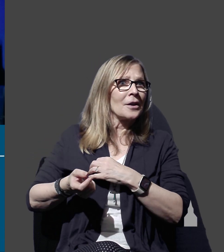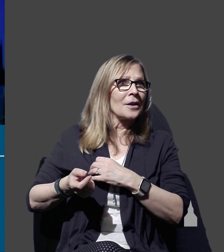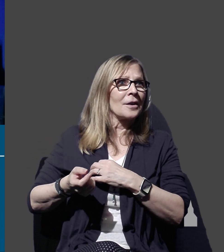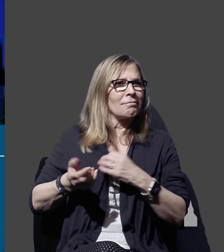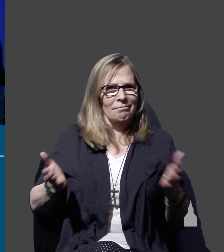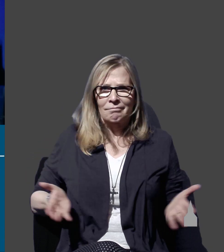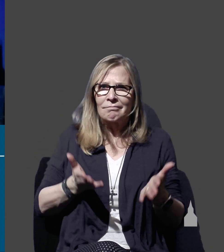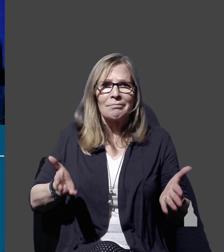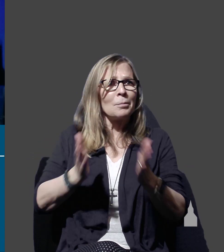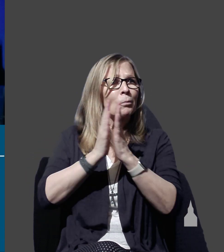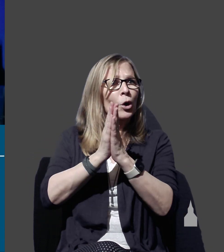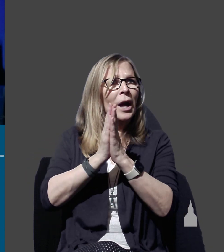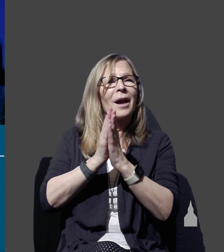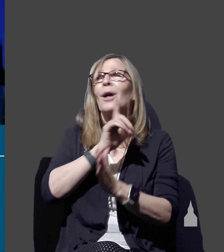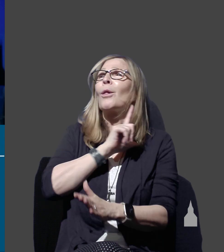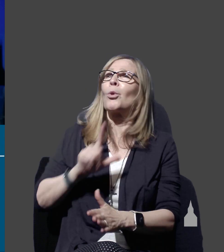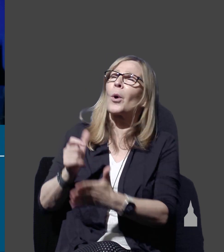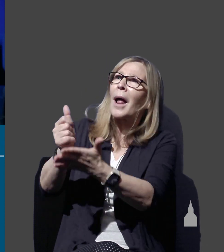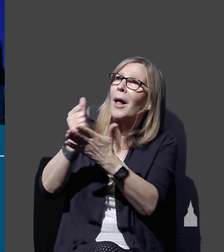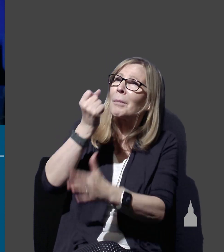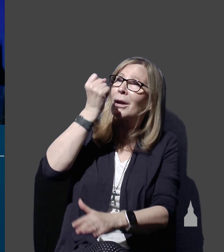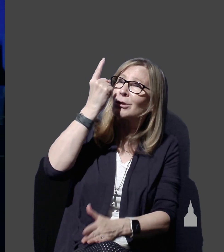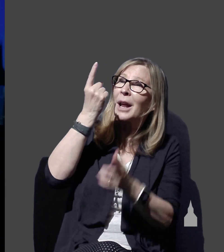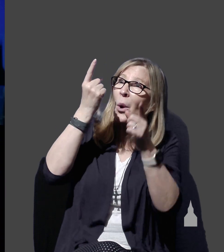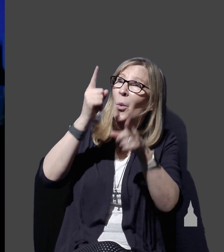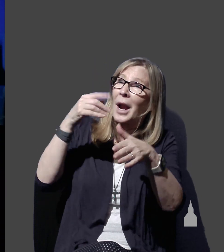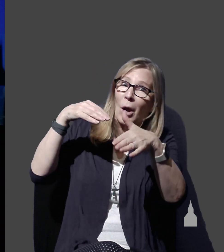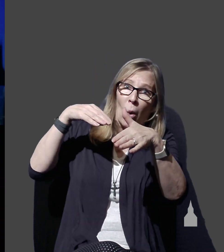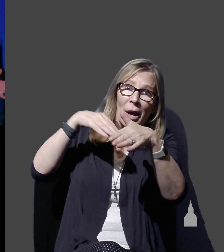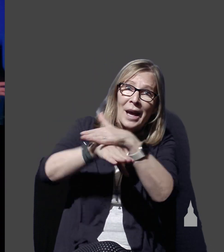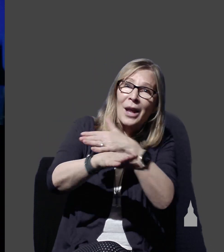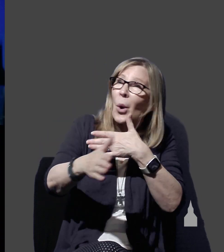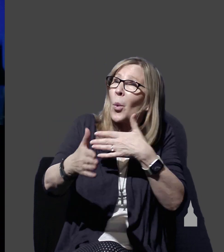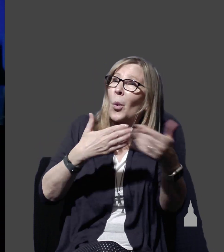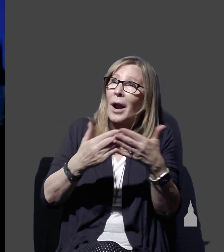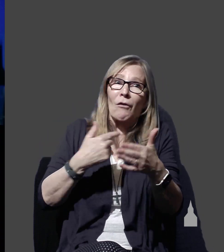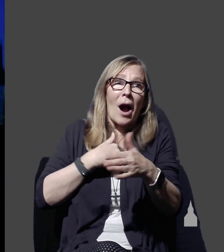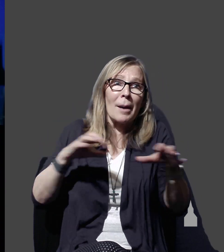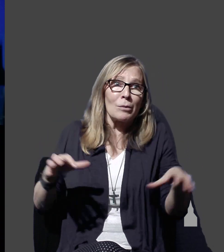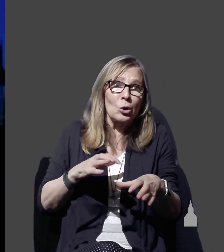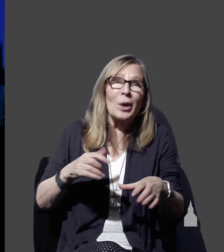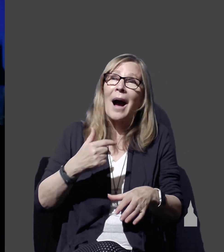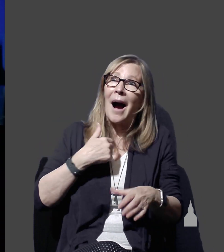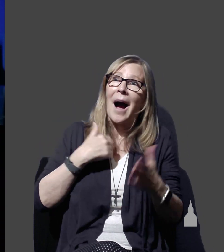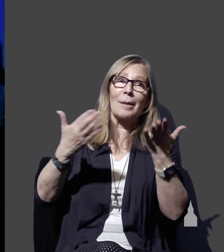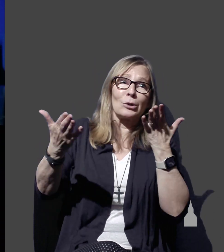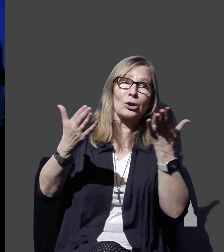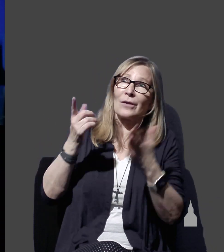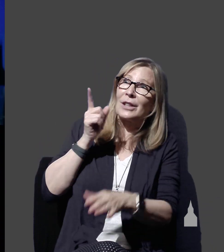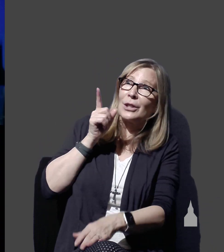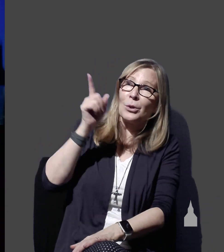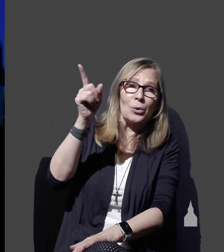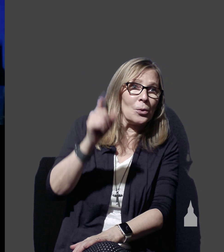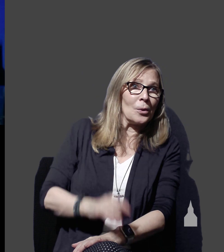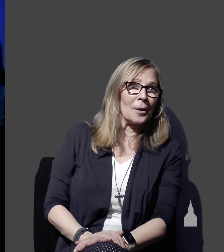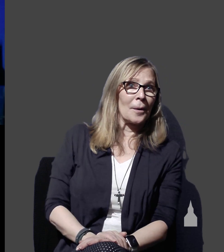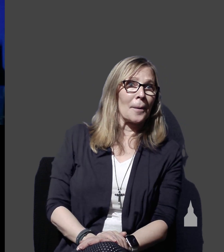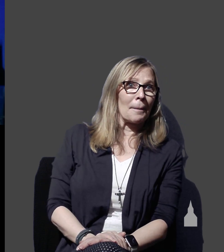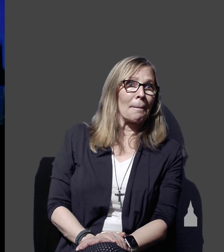I would encourage you to pray, Lord, help me understand that when I go into this workplace, whatever it is I'm doing, I'm serving you.